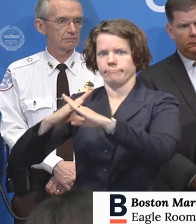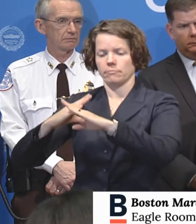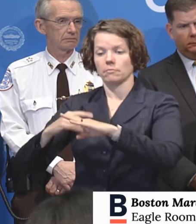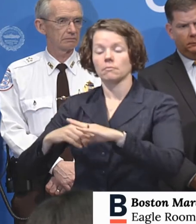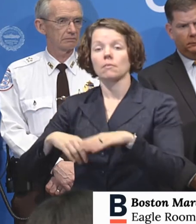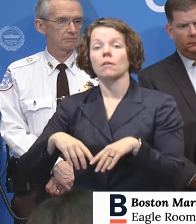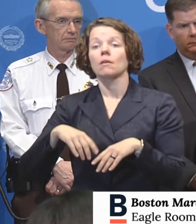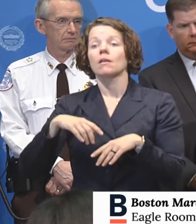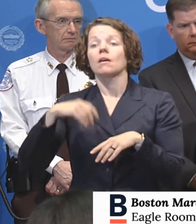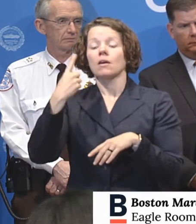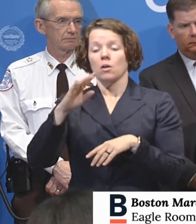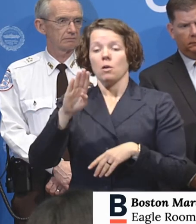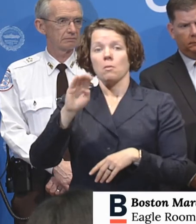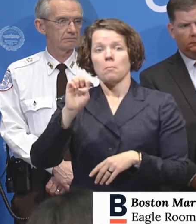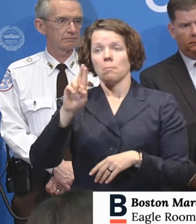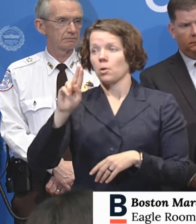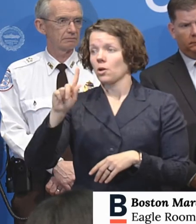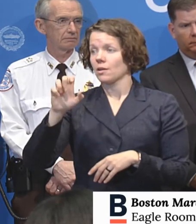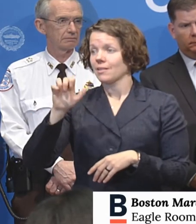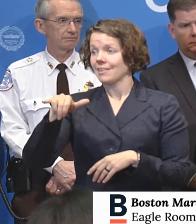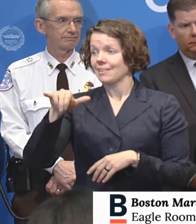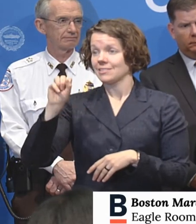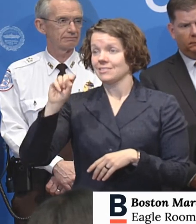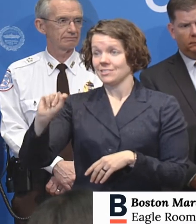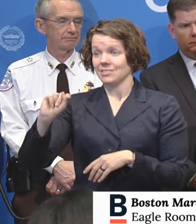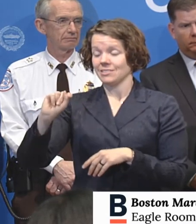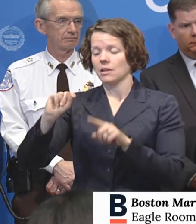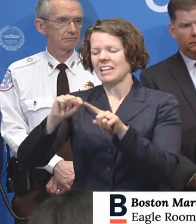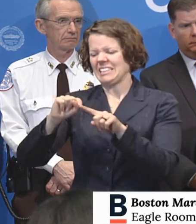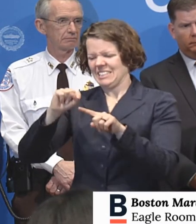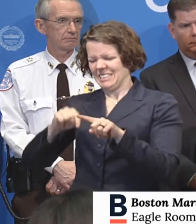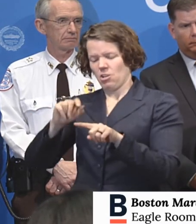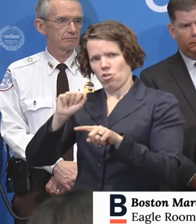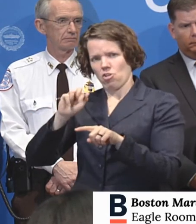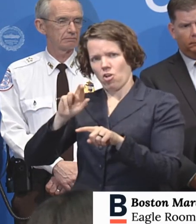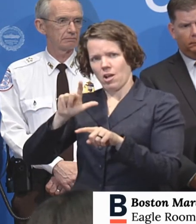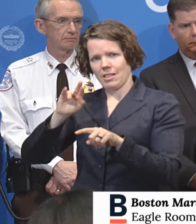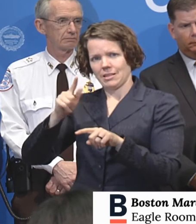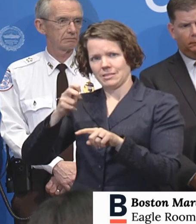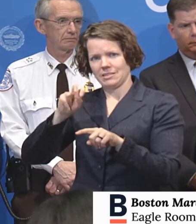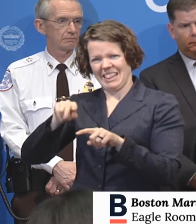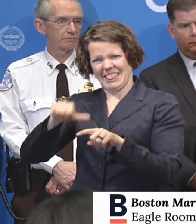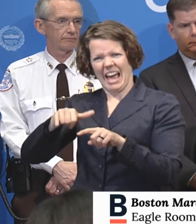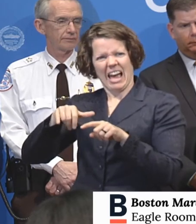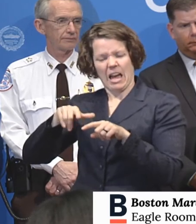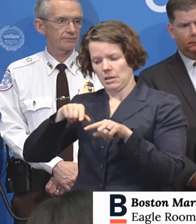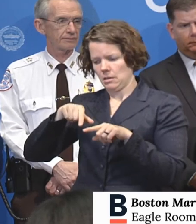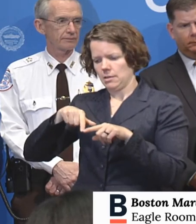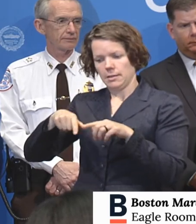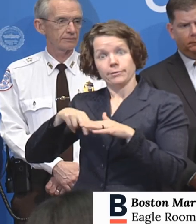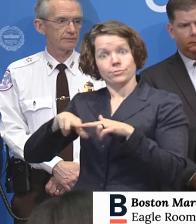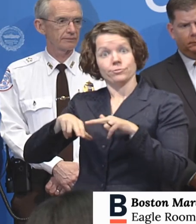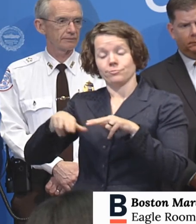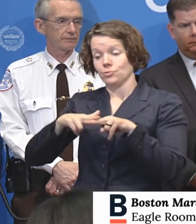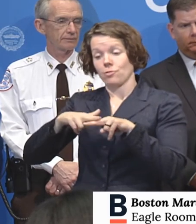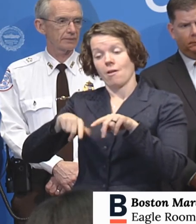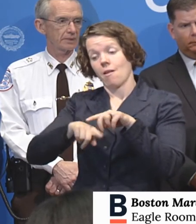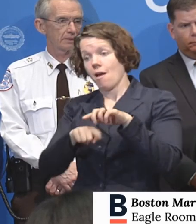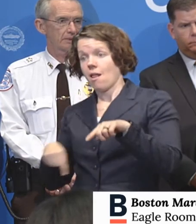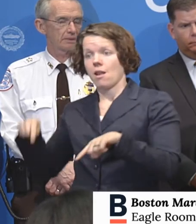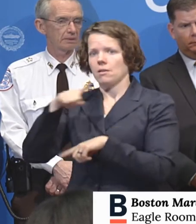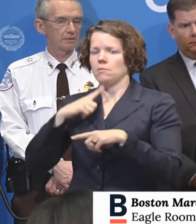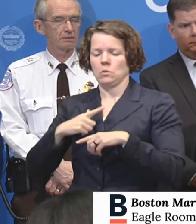Station. That'll be closed as well. If more information is needed, please access our website at